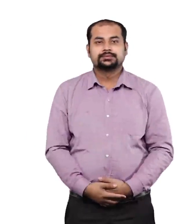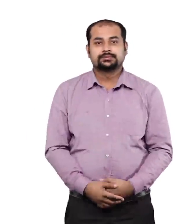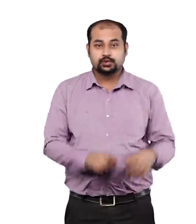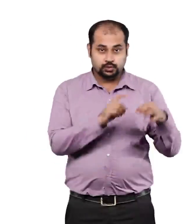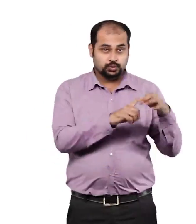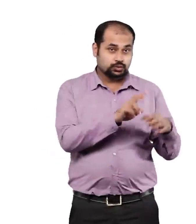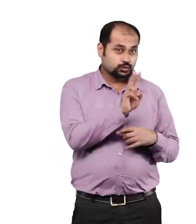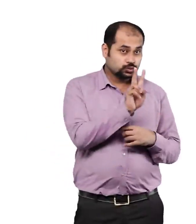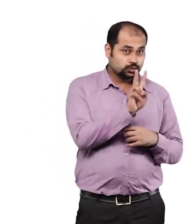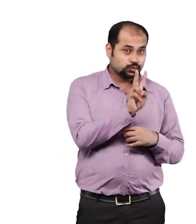Question 2.